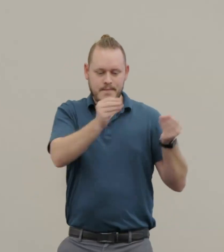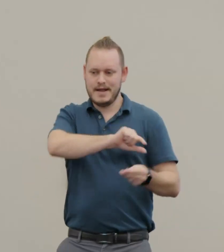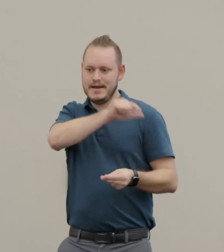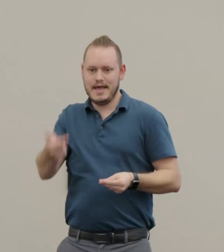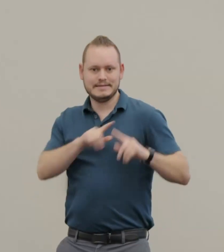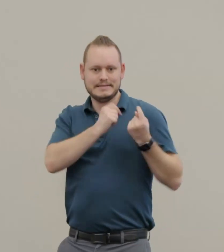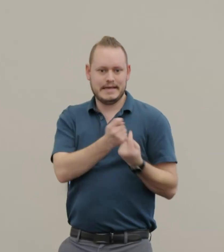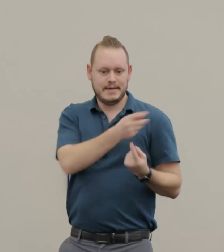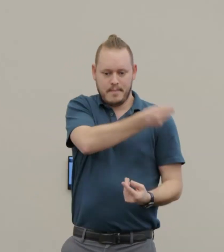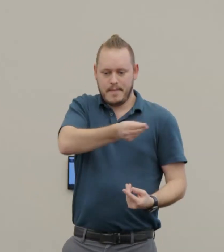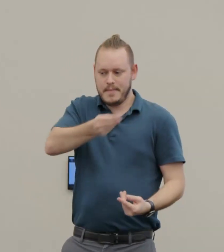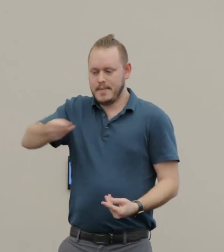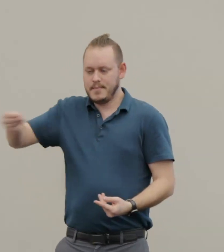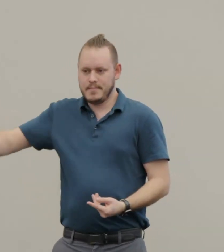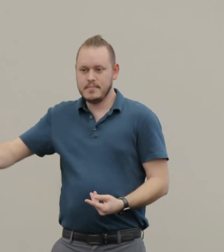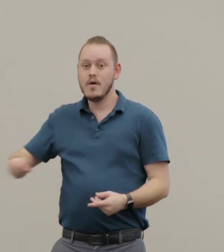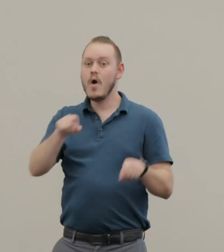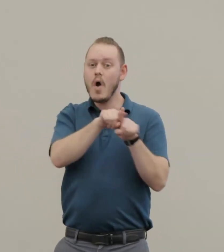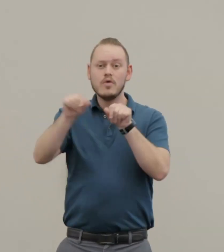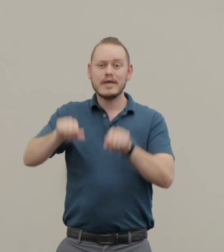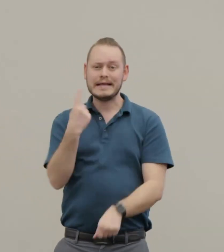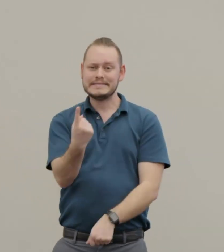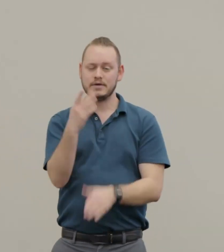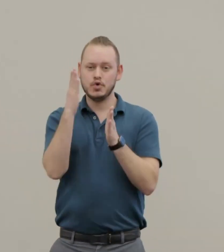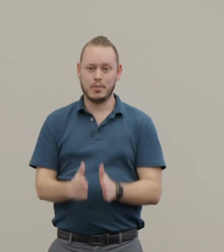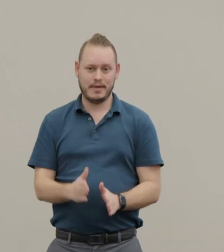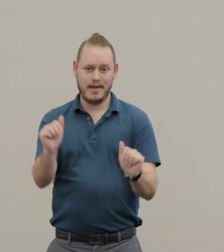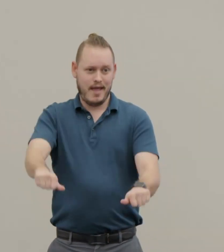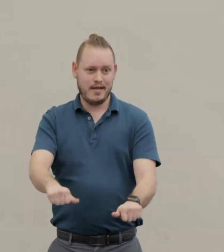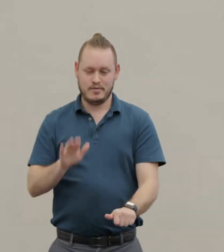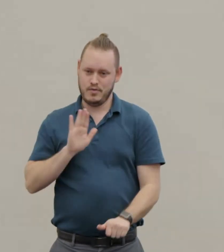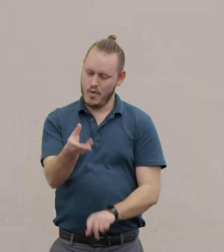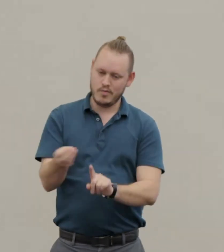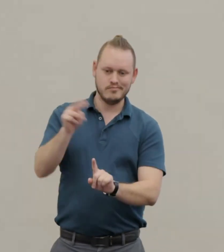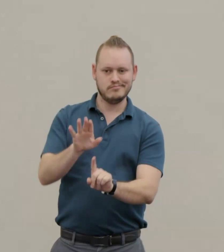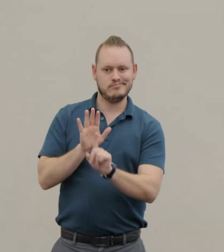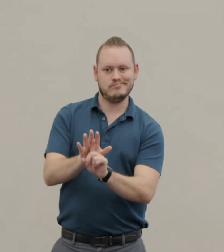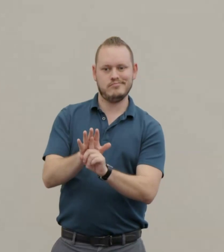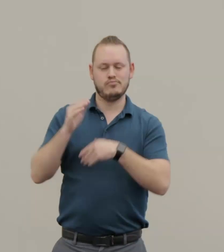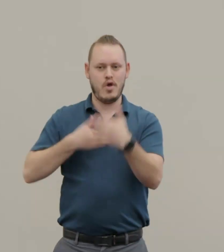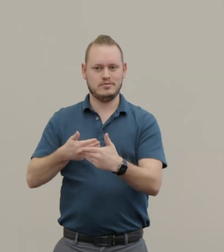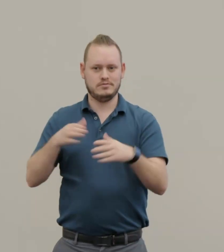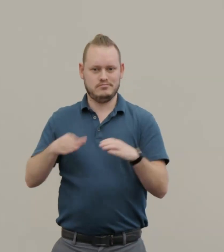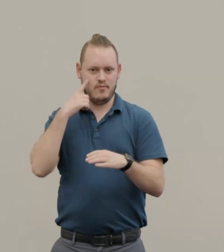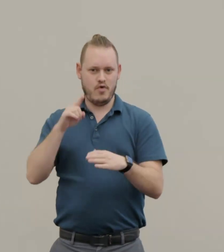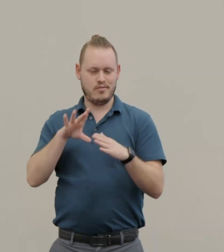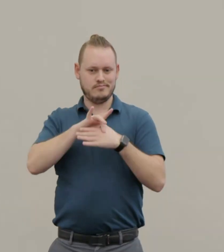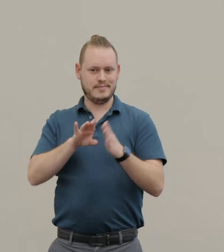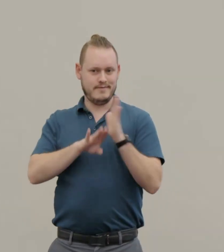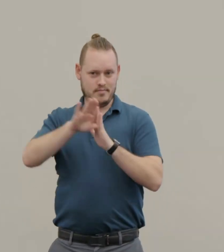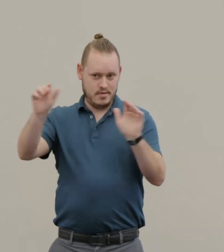This process could also work in a single human being, right? It could be your process that you use to do content